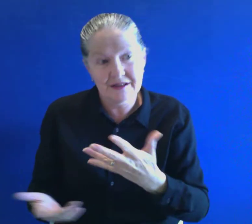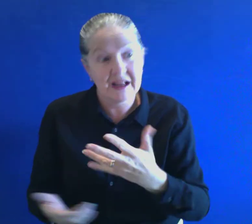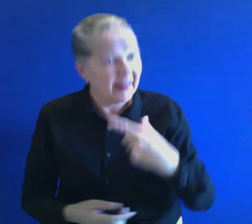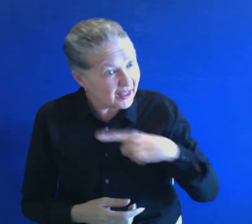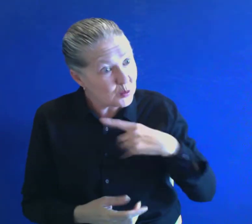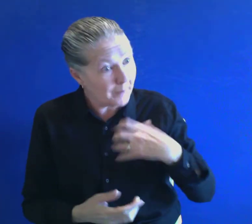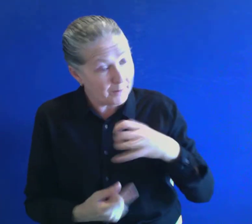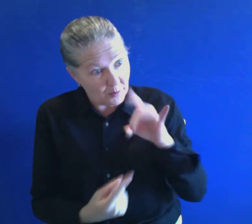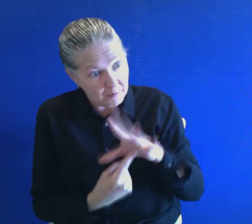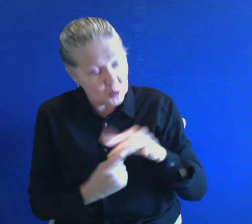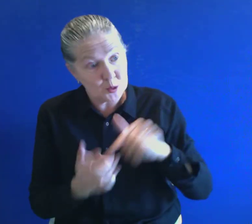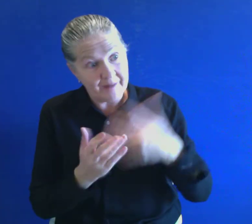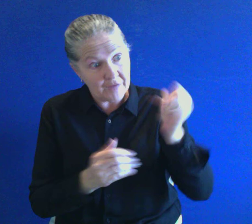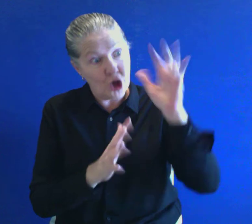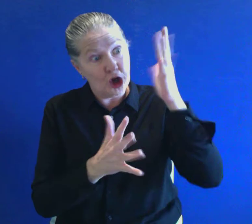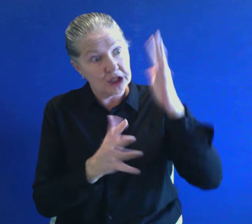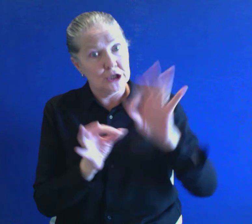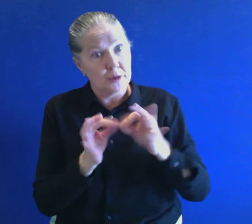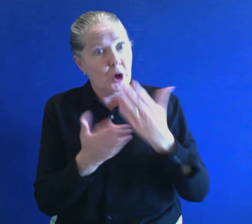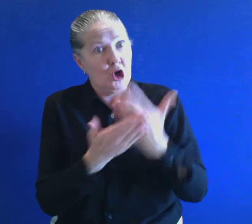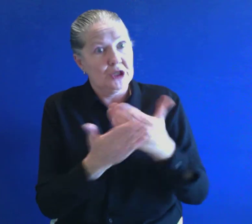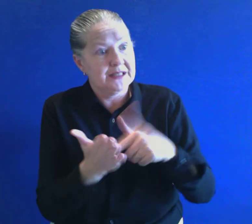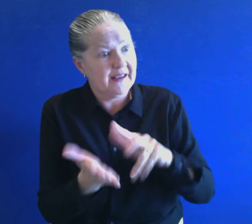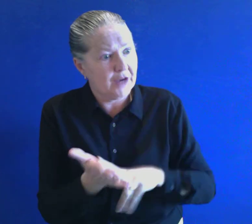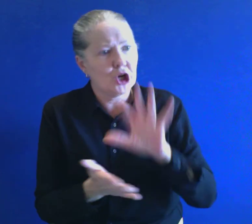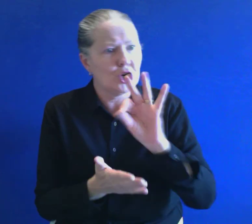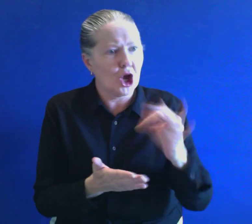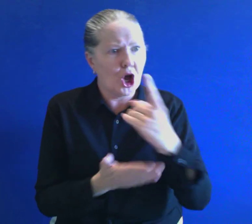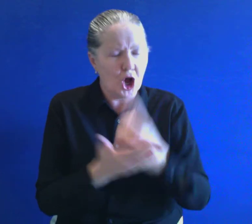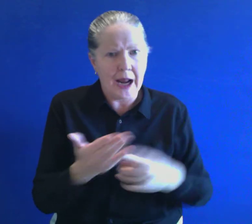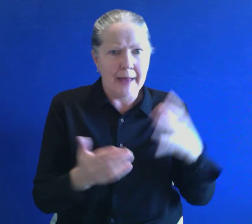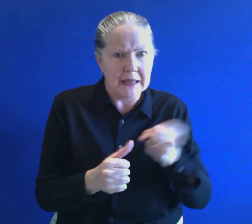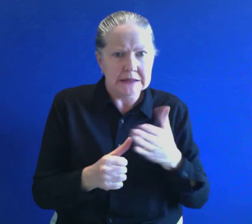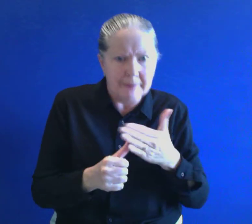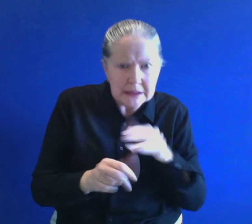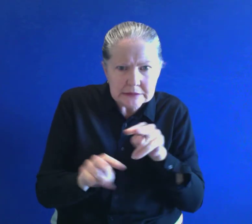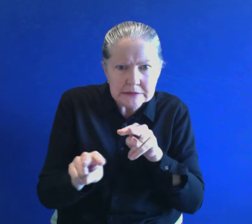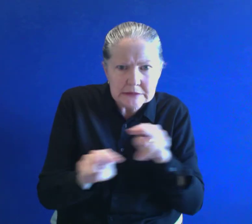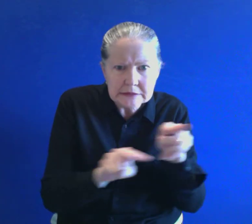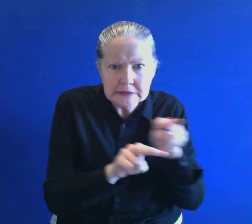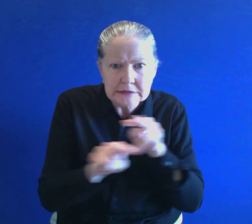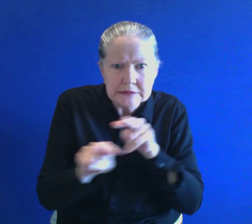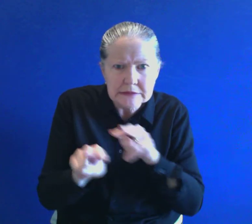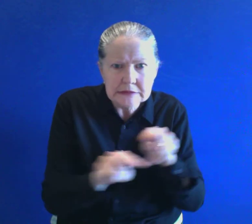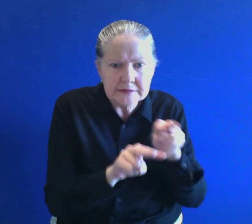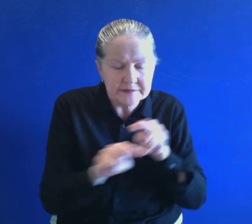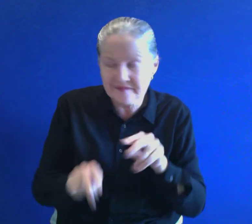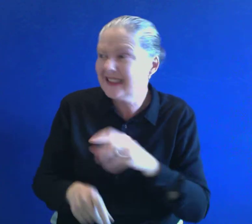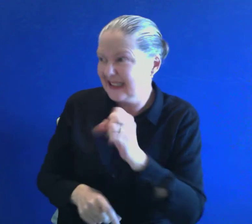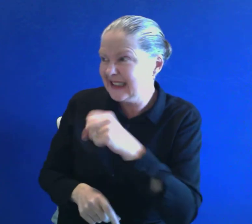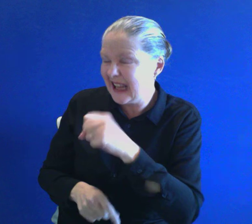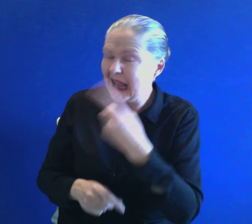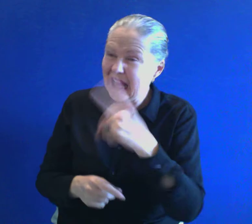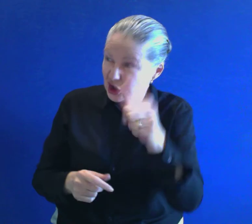interpreters on the TV rather than just relying on reading it. Yeah and captions also don't necessarily show